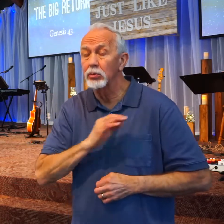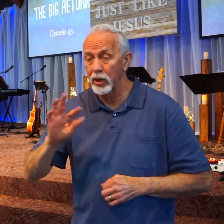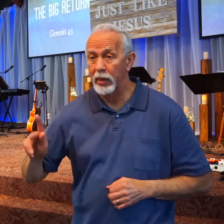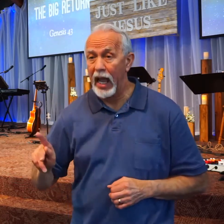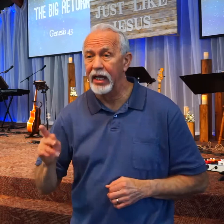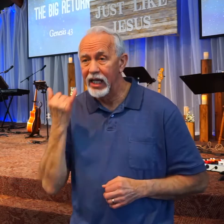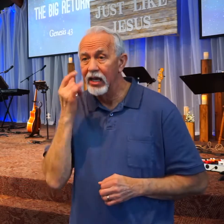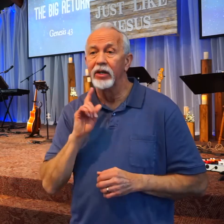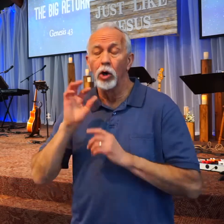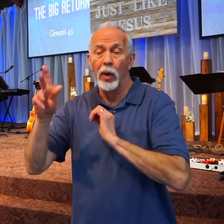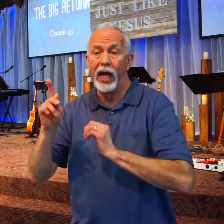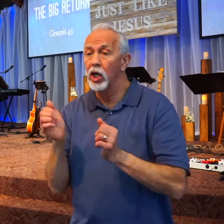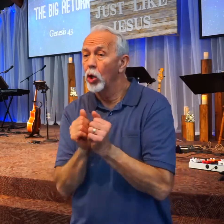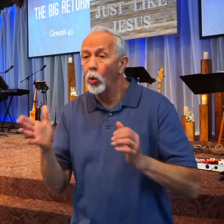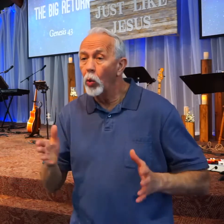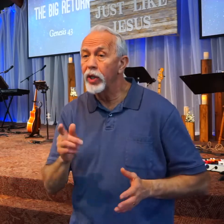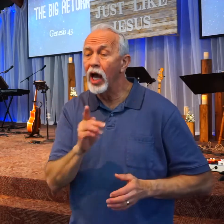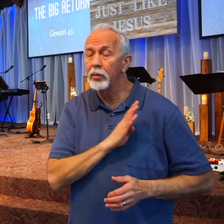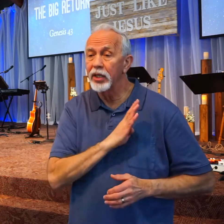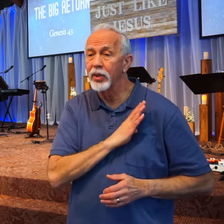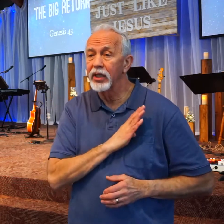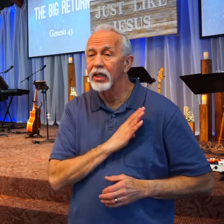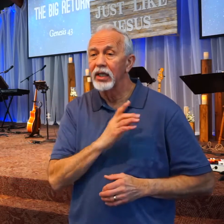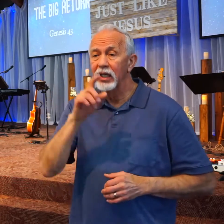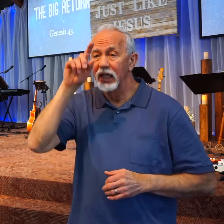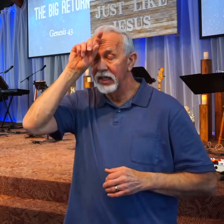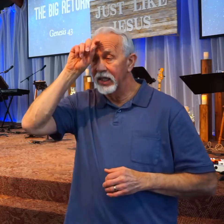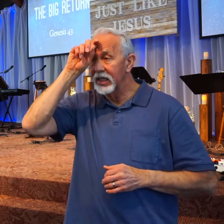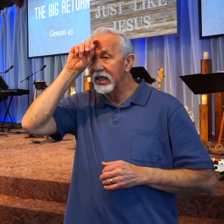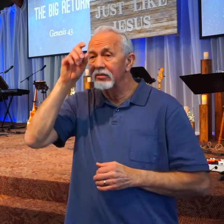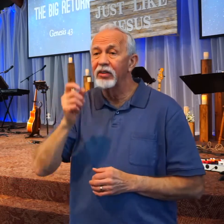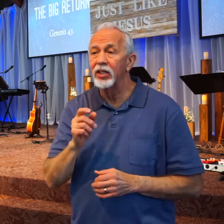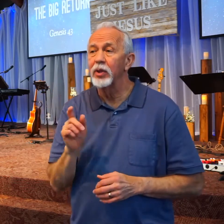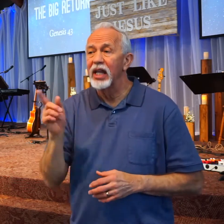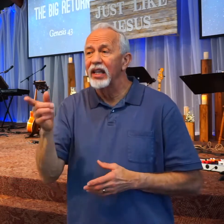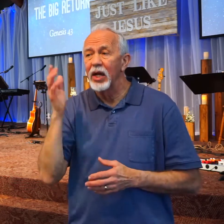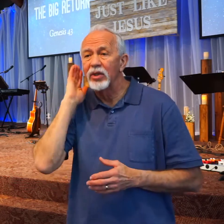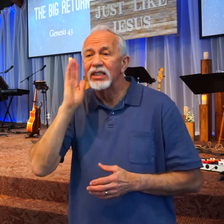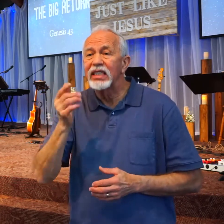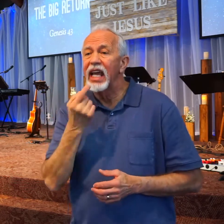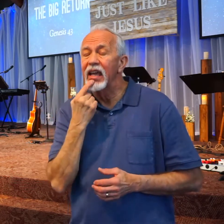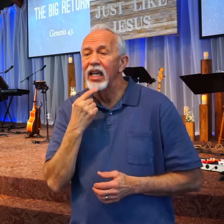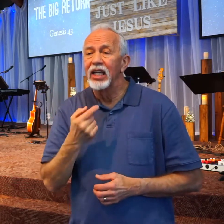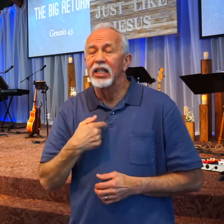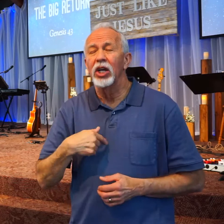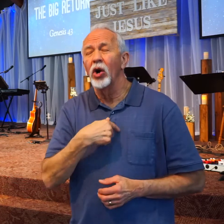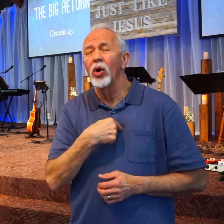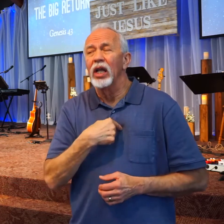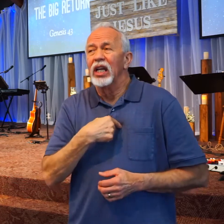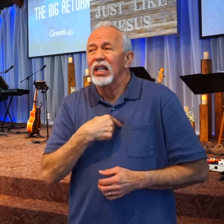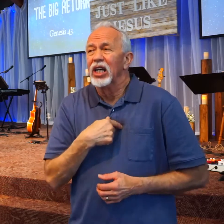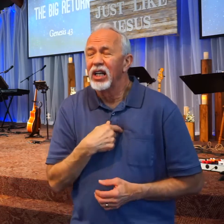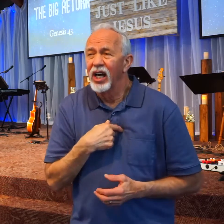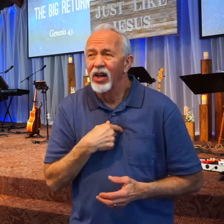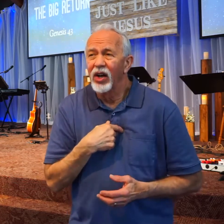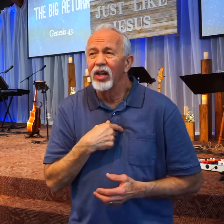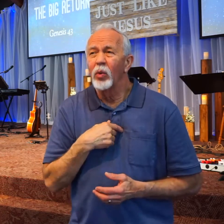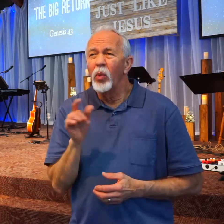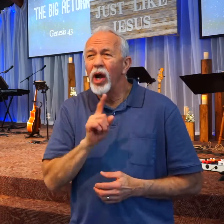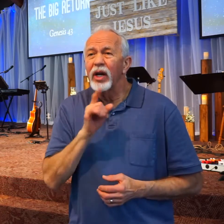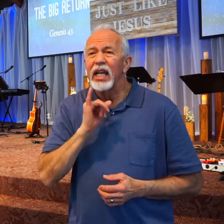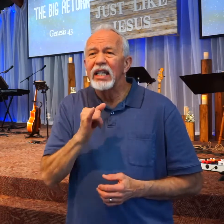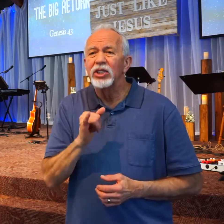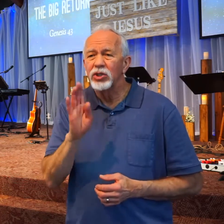If we go back without Benjamin, he's going to say, where's Benjamin? And you can say, we just want a little bit. We just want a little